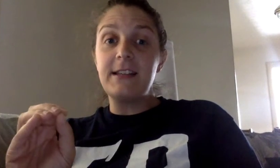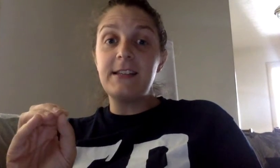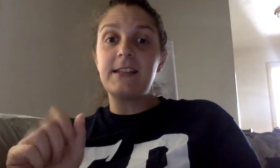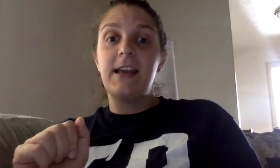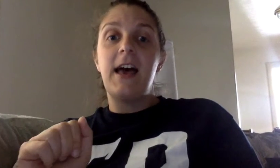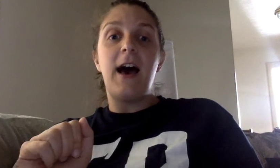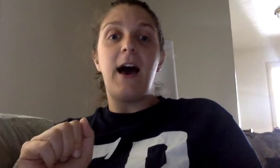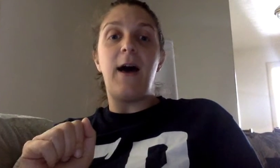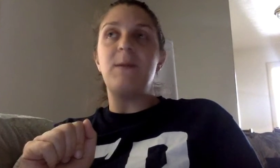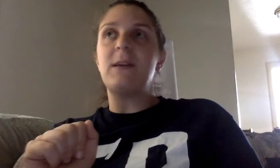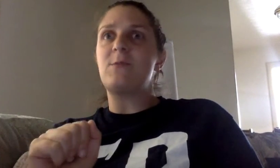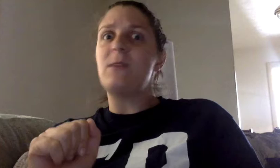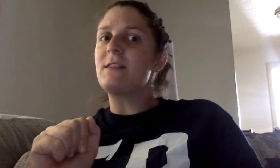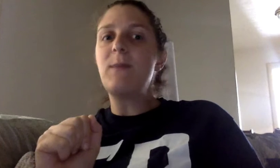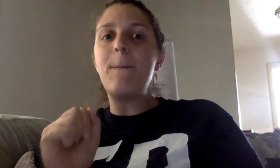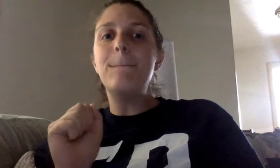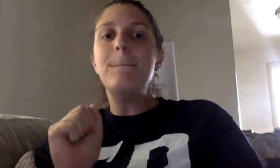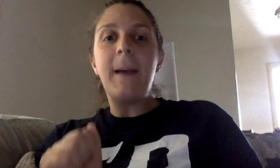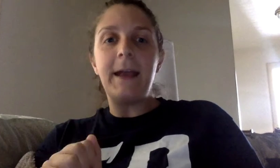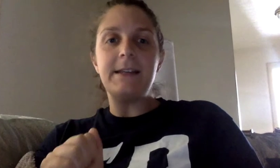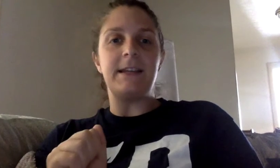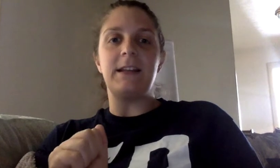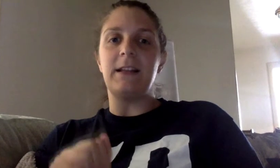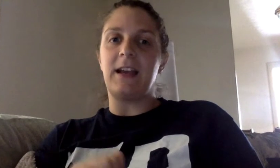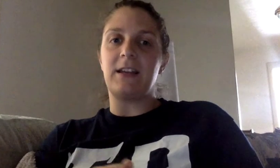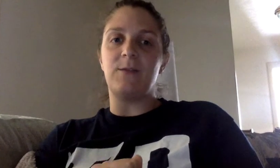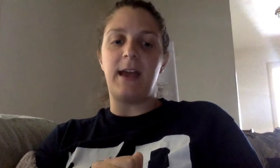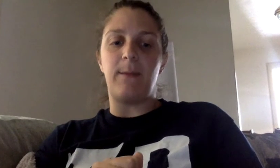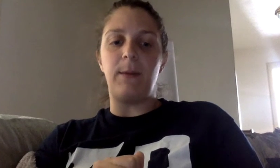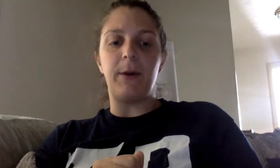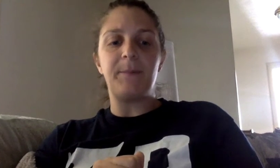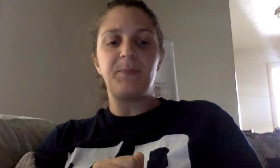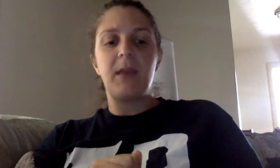classes, because we have some amazing electives at Beamer.